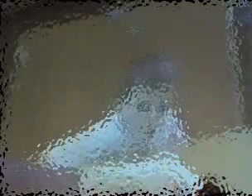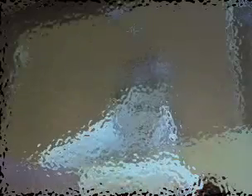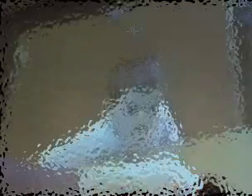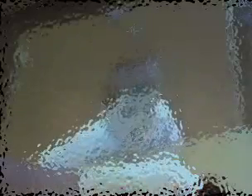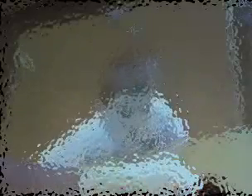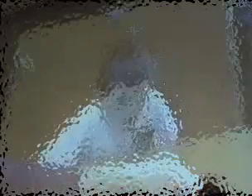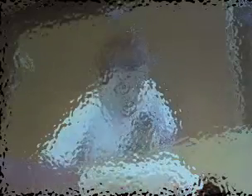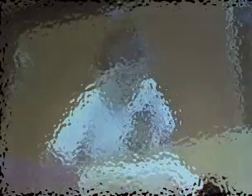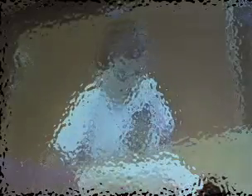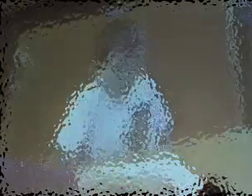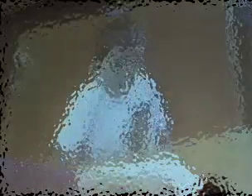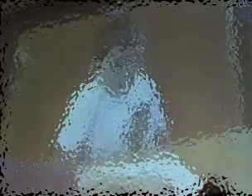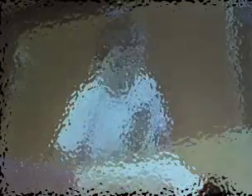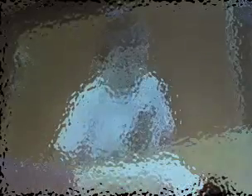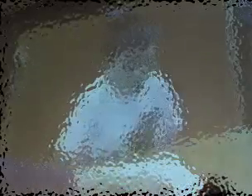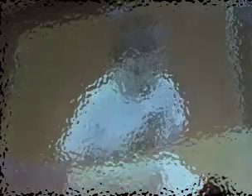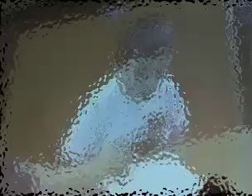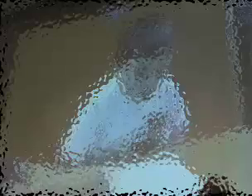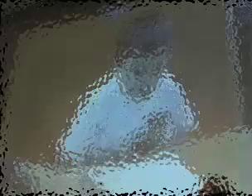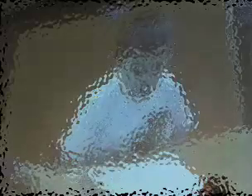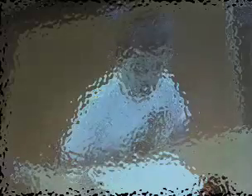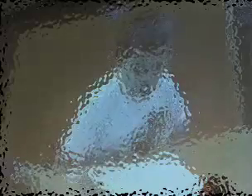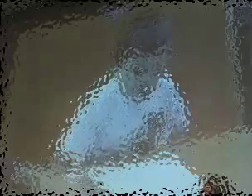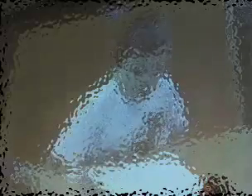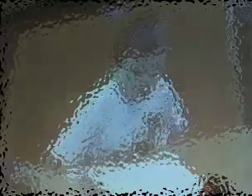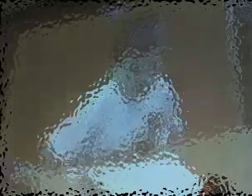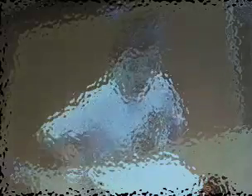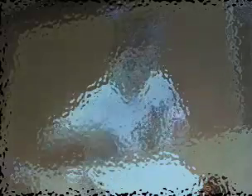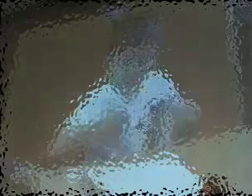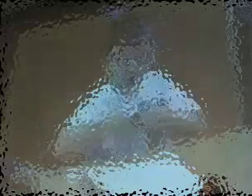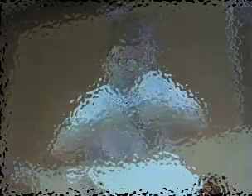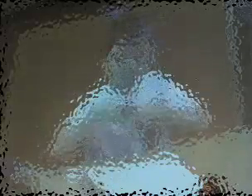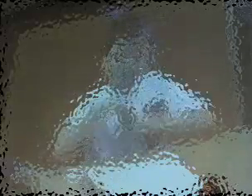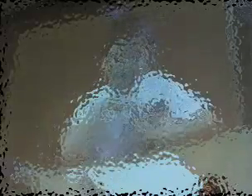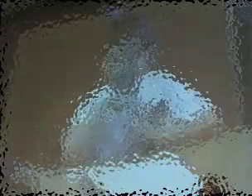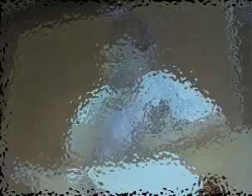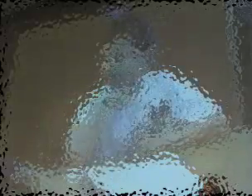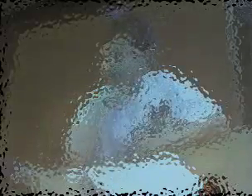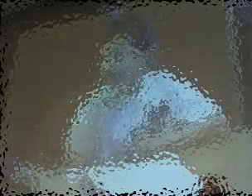think? The whole sentence, what do you think? The baby pig